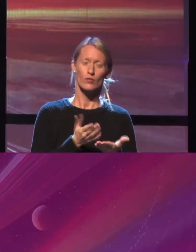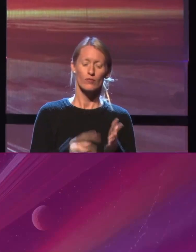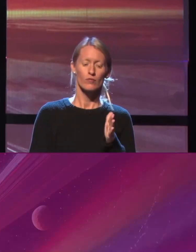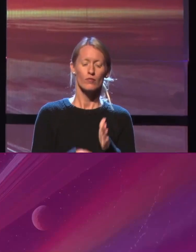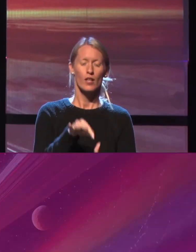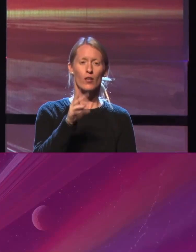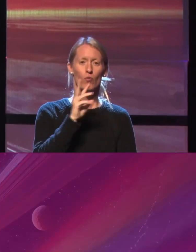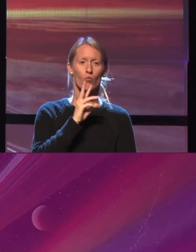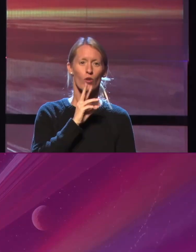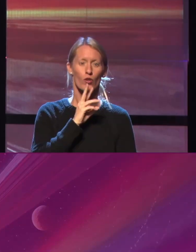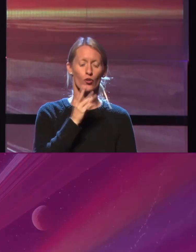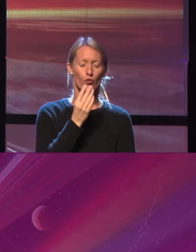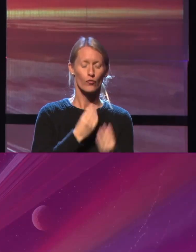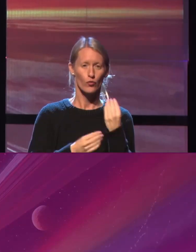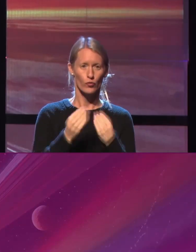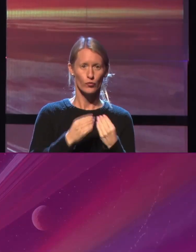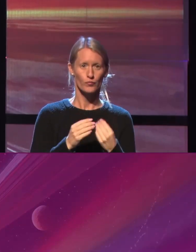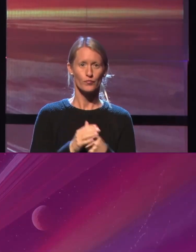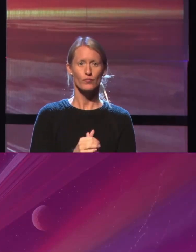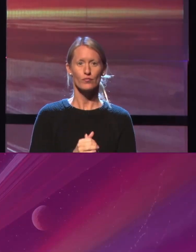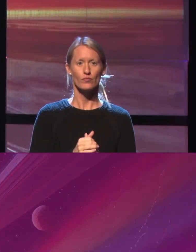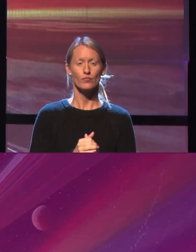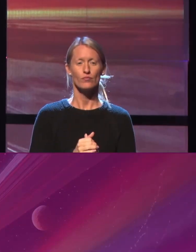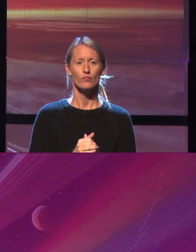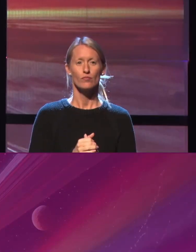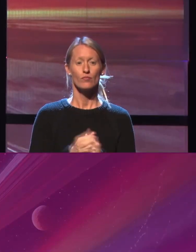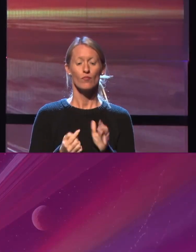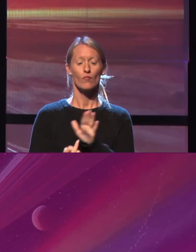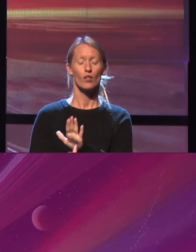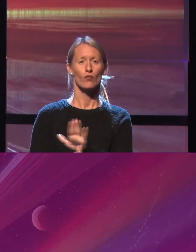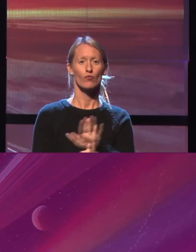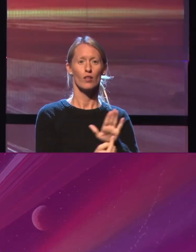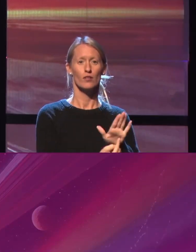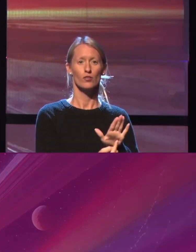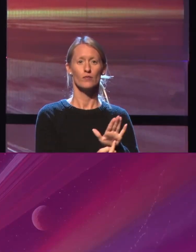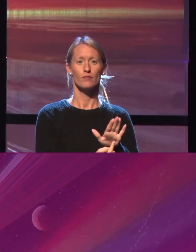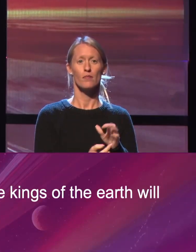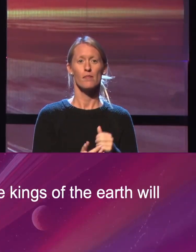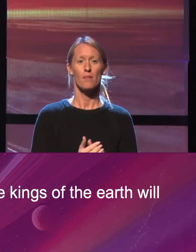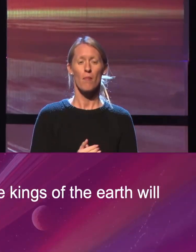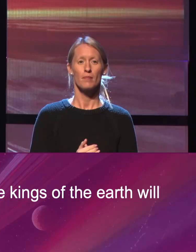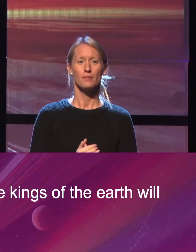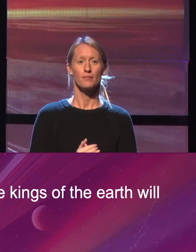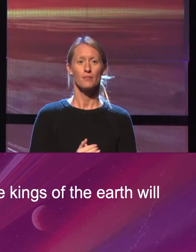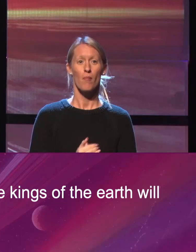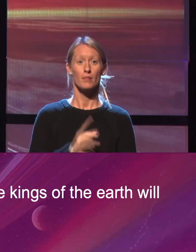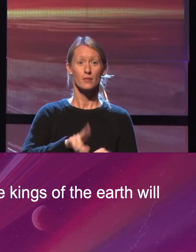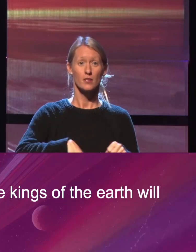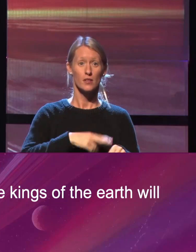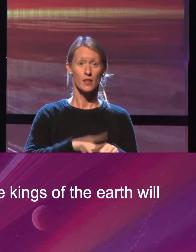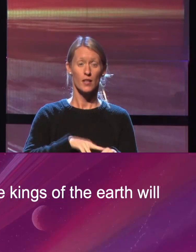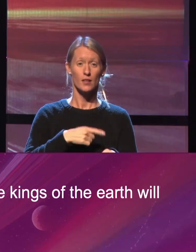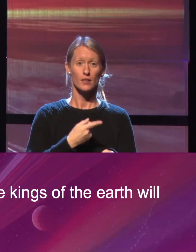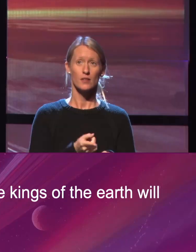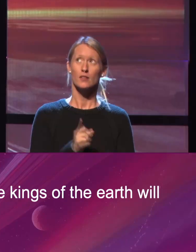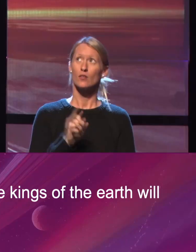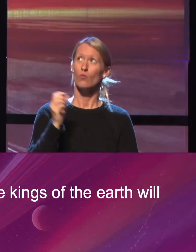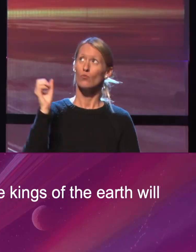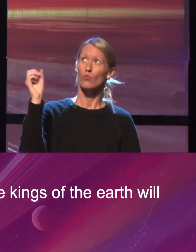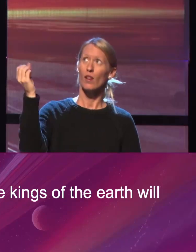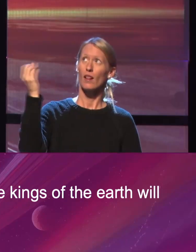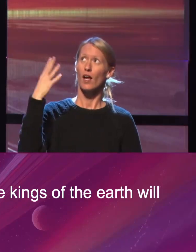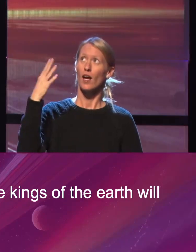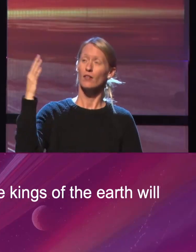food. A few verses later in Revelation 21, verse 24 through 26, he says, but the nations will walk by its light,